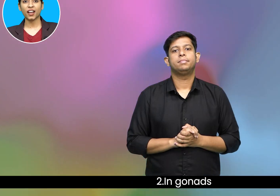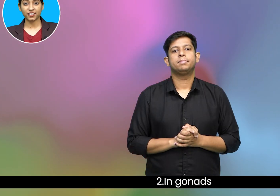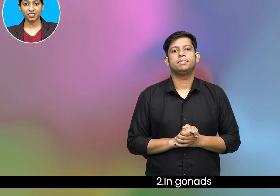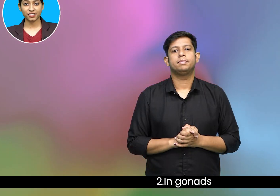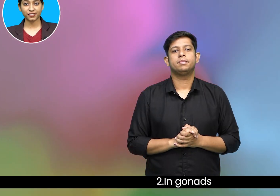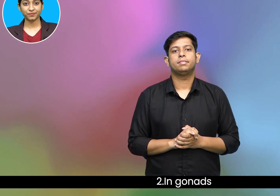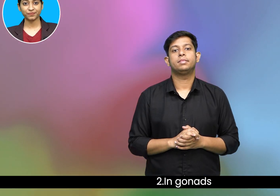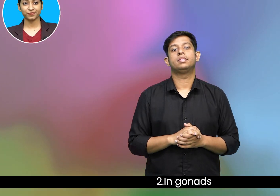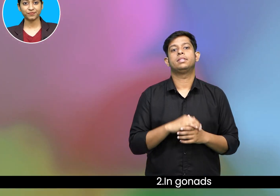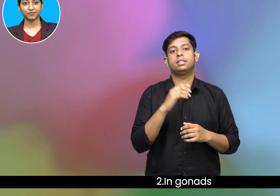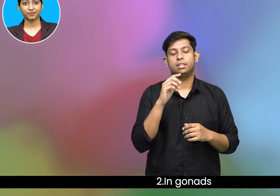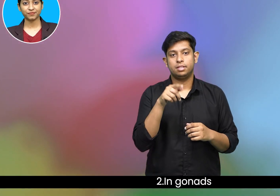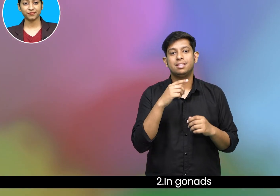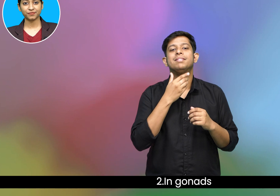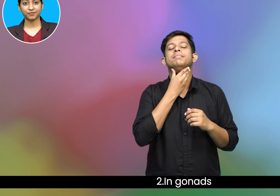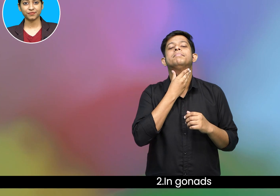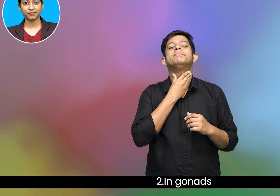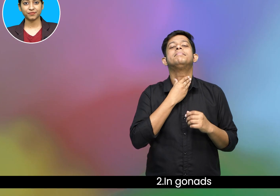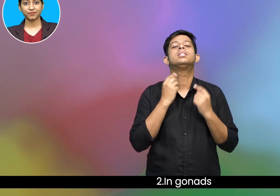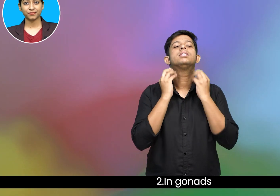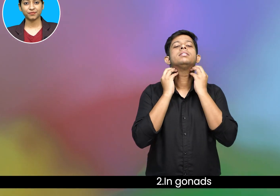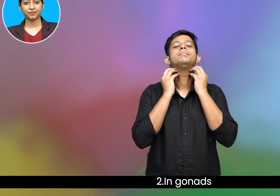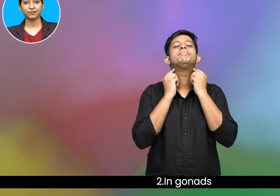In gonads.